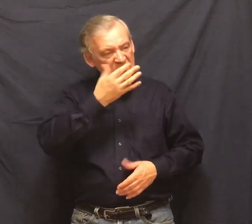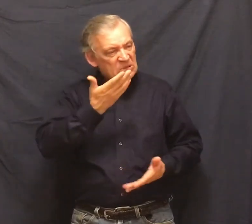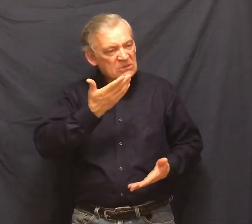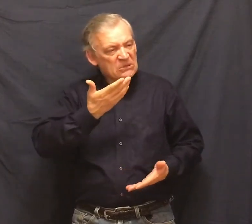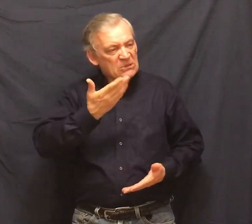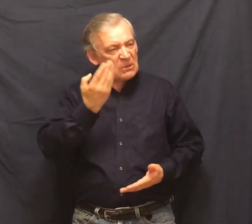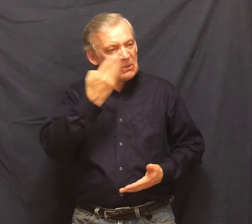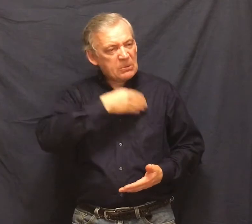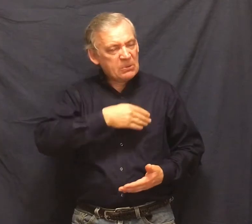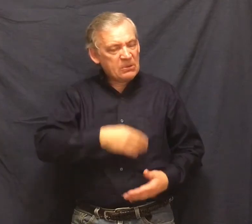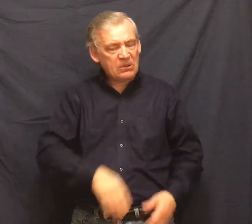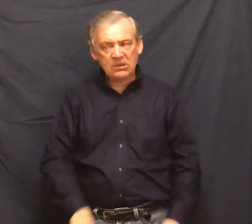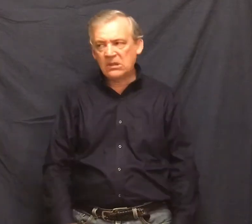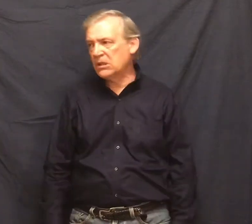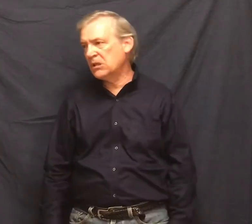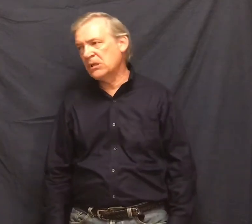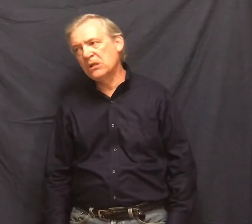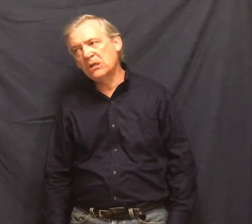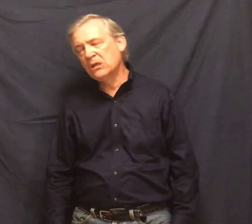Well, I can't stand him in here, said Carlson.